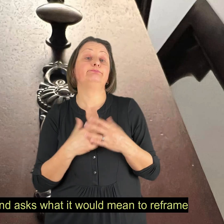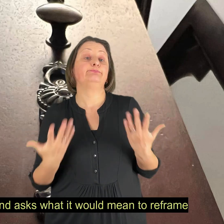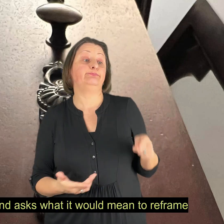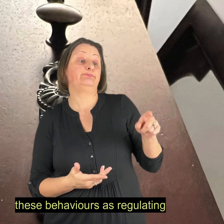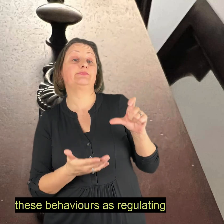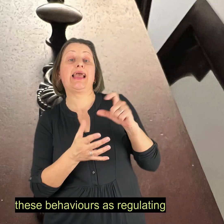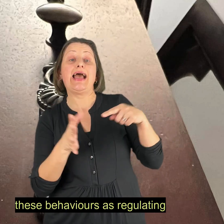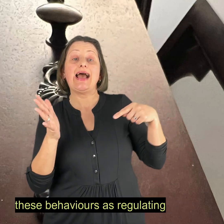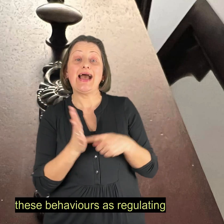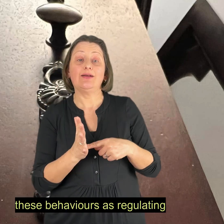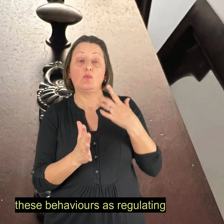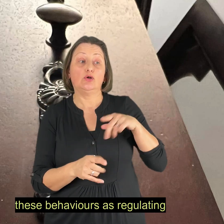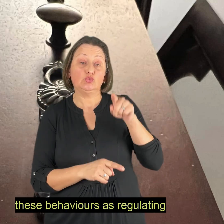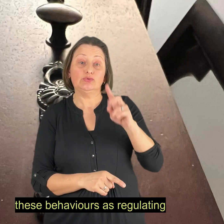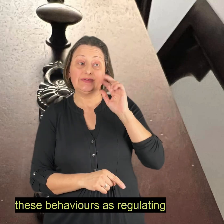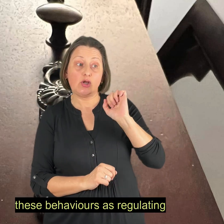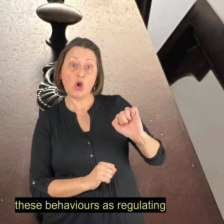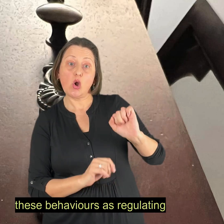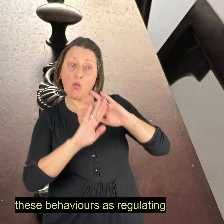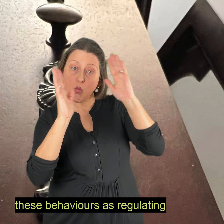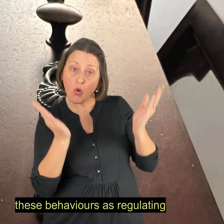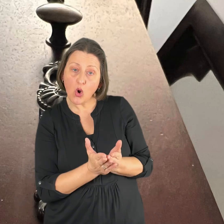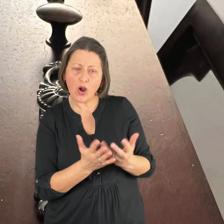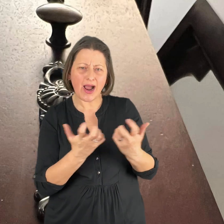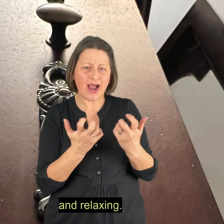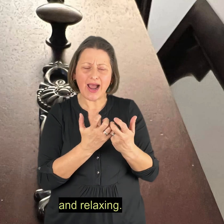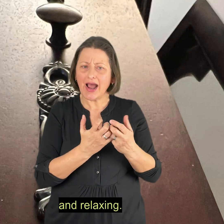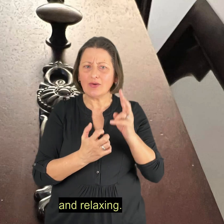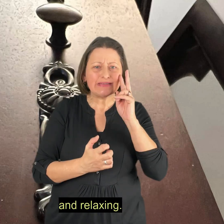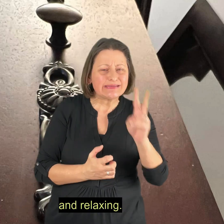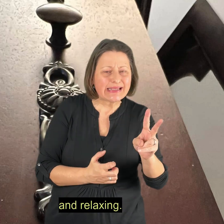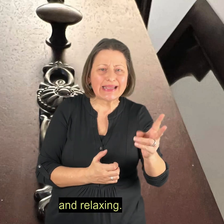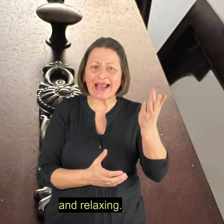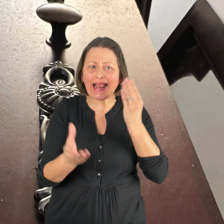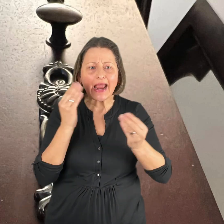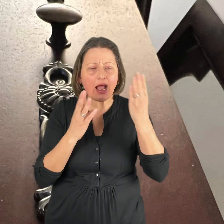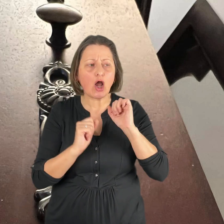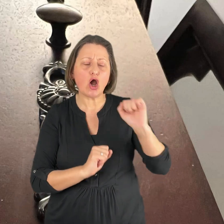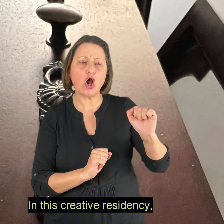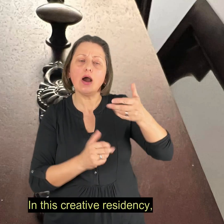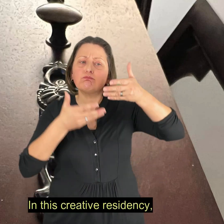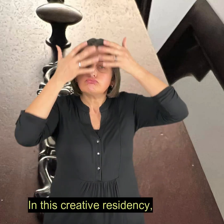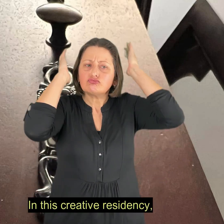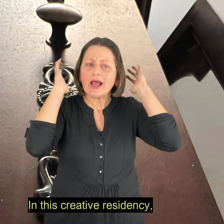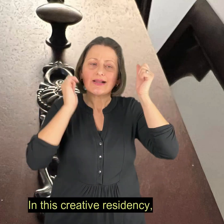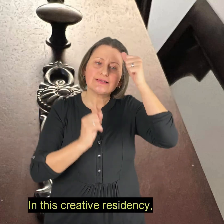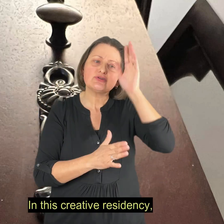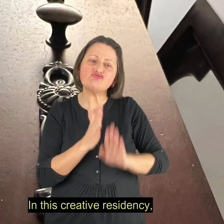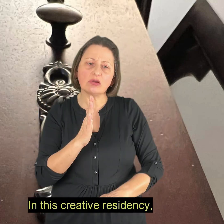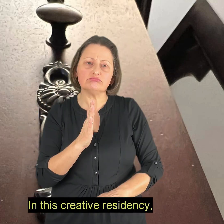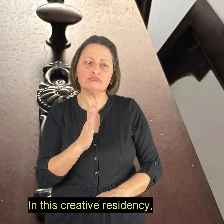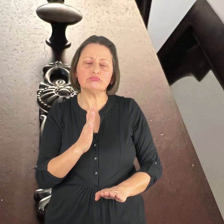to reframe these behaviours as regulating and relaxing. In this